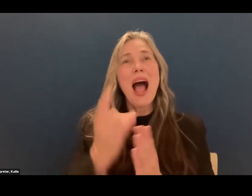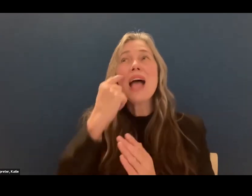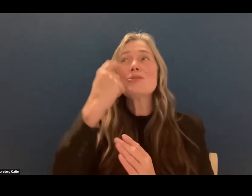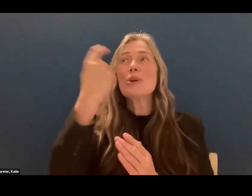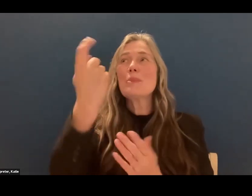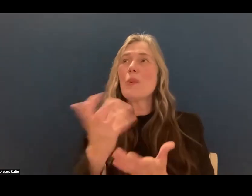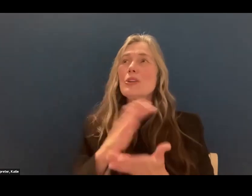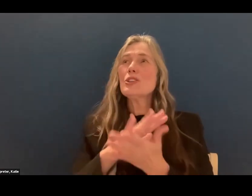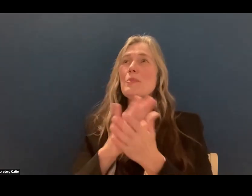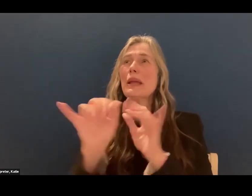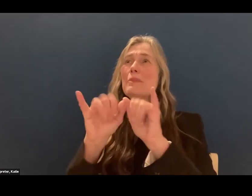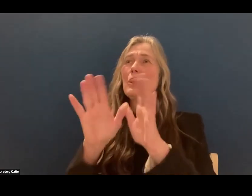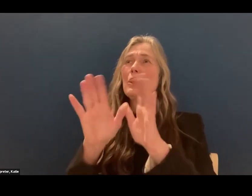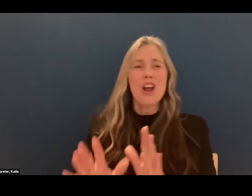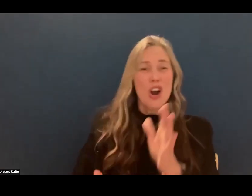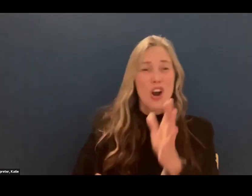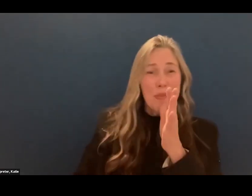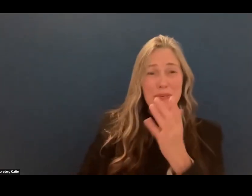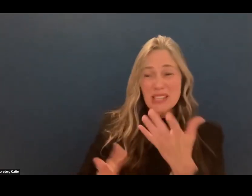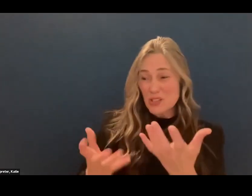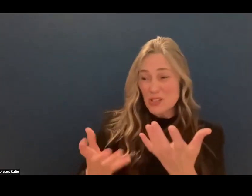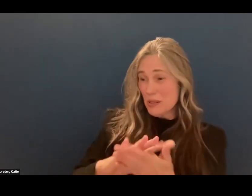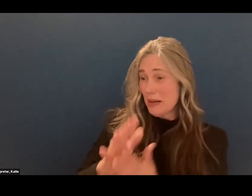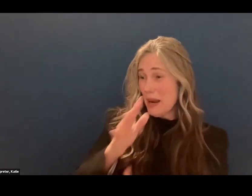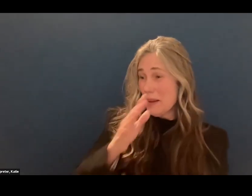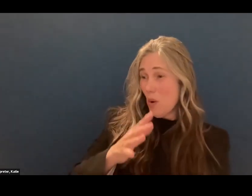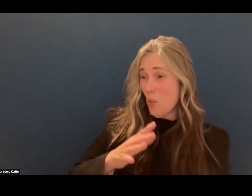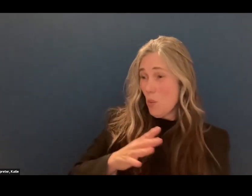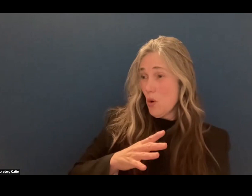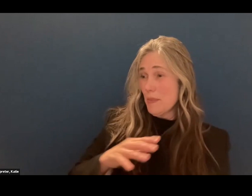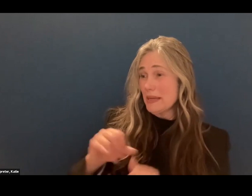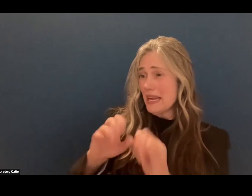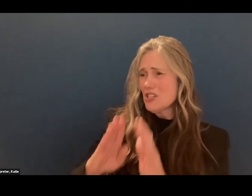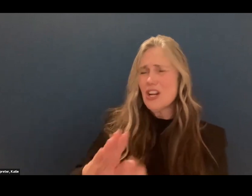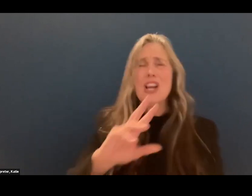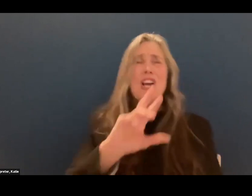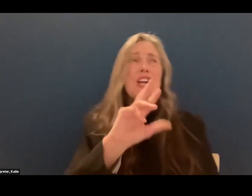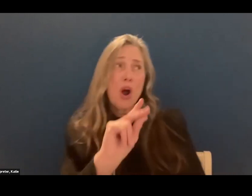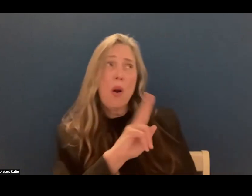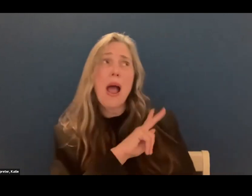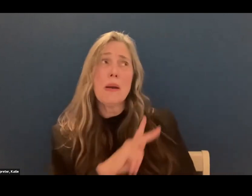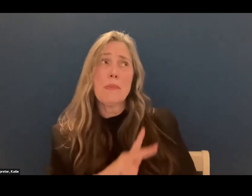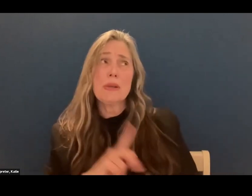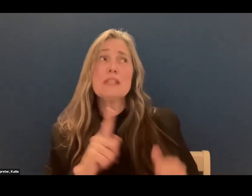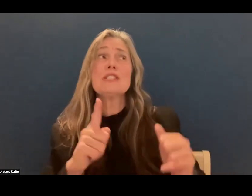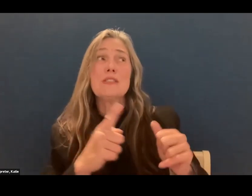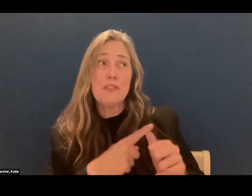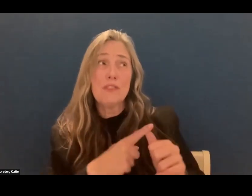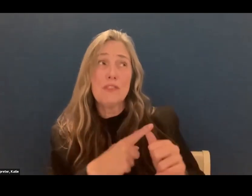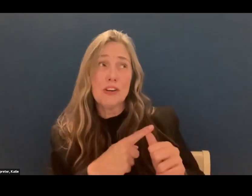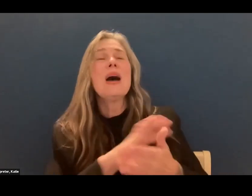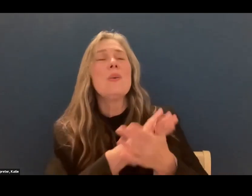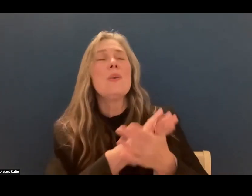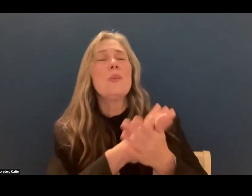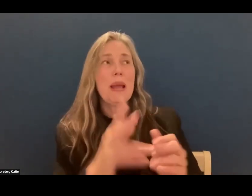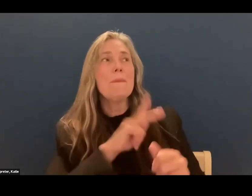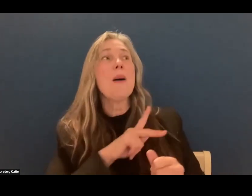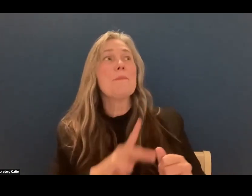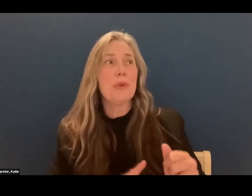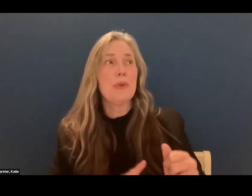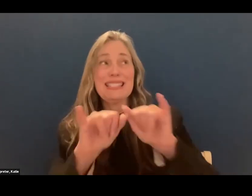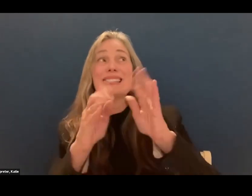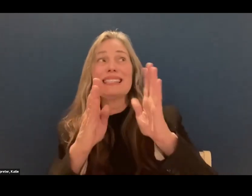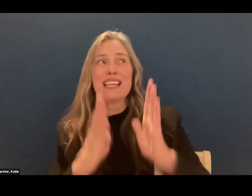"Oh, you want to be a woman engineer?" And she said, "No, I'm a princess. I'm going to be a princess engineer."